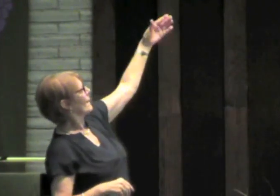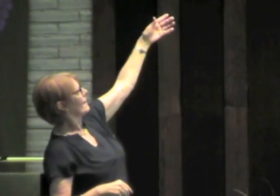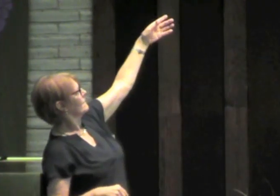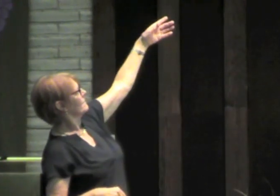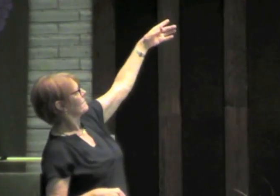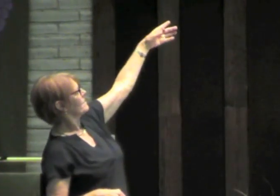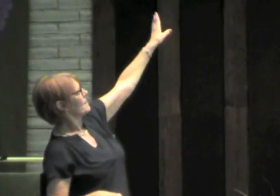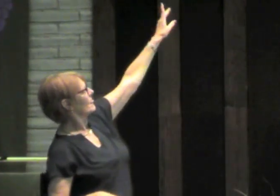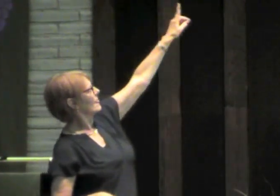slide.